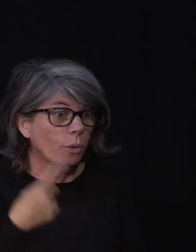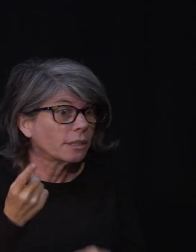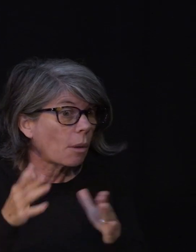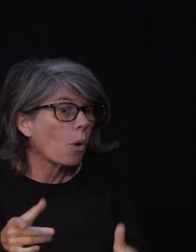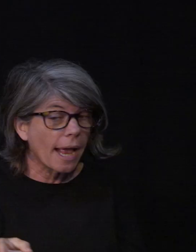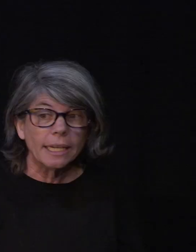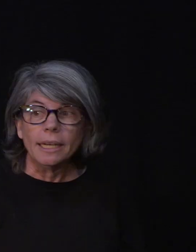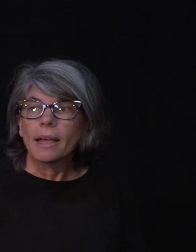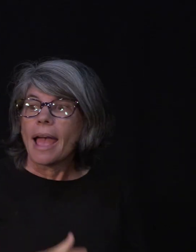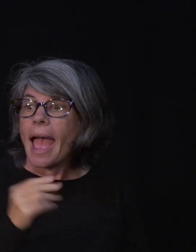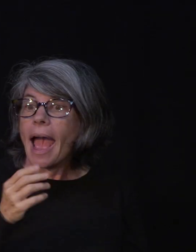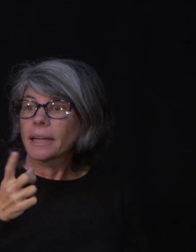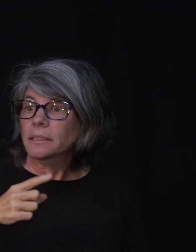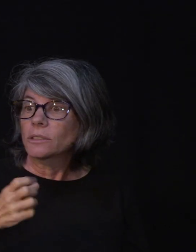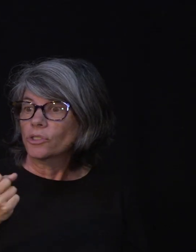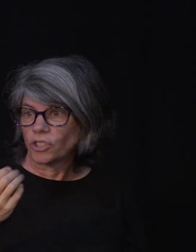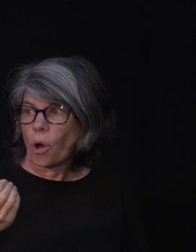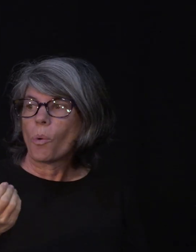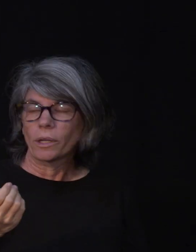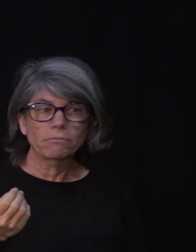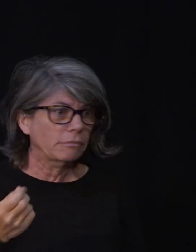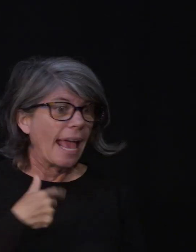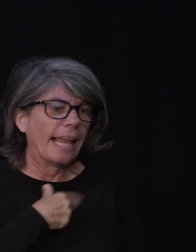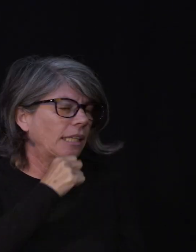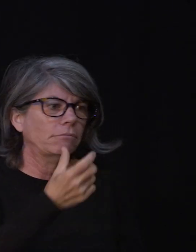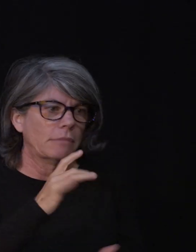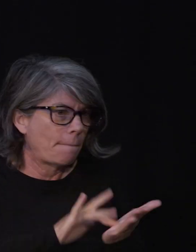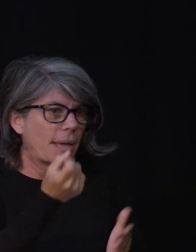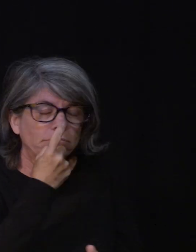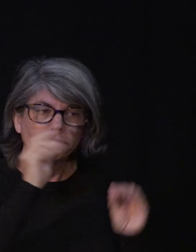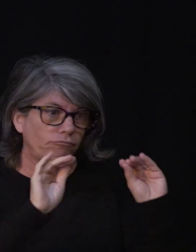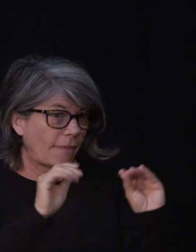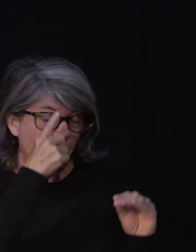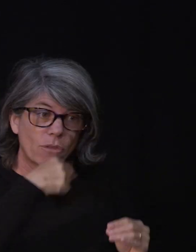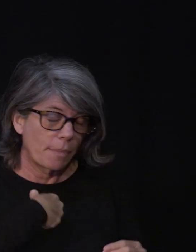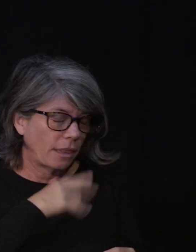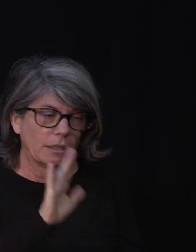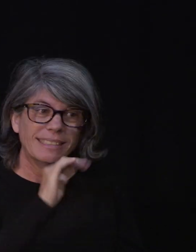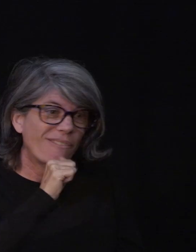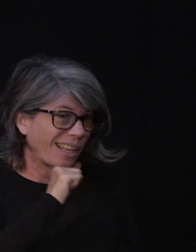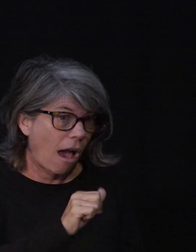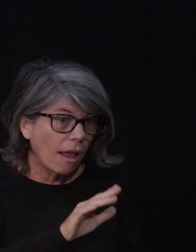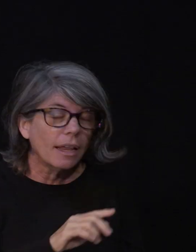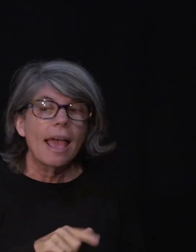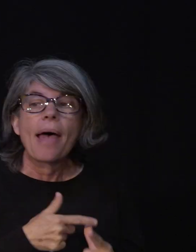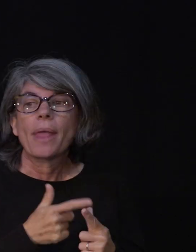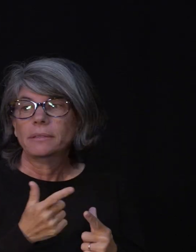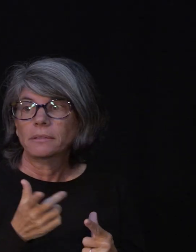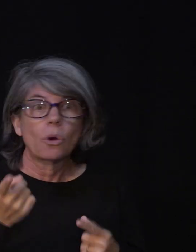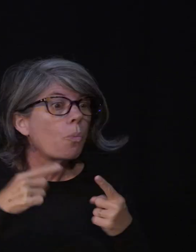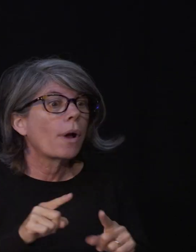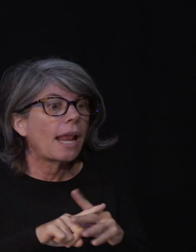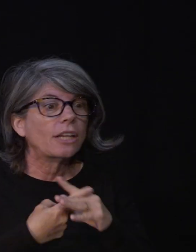way. And so, and I didn't take any medicine for it, definitely not. And then